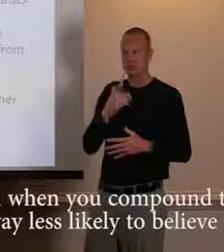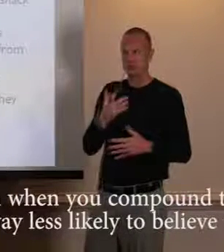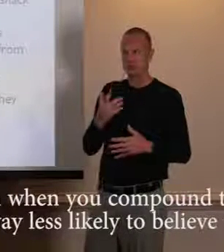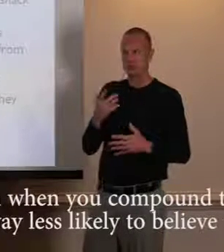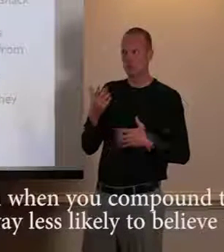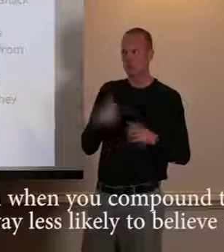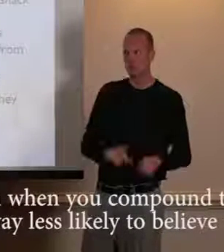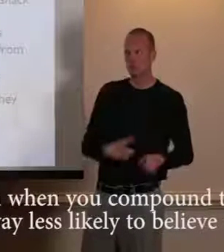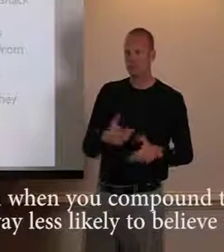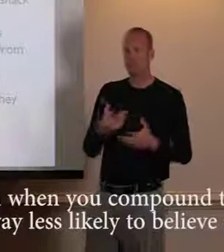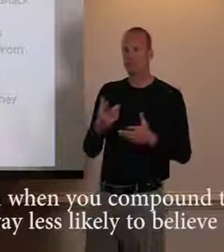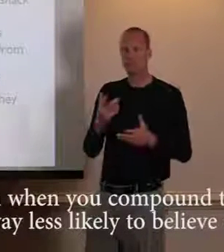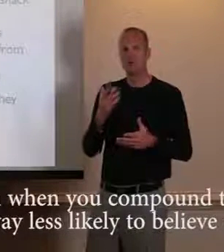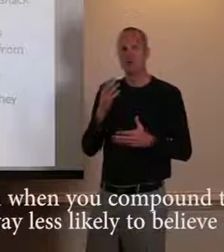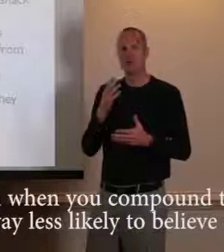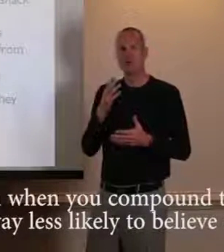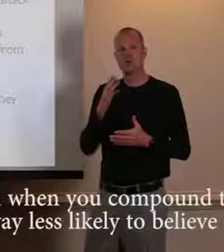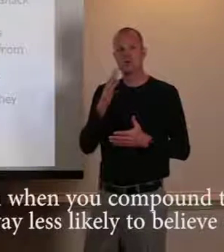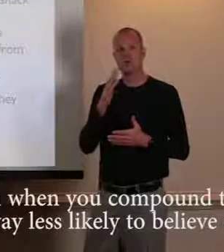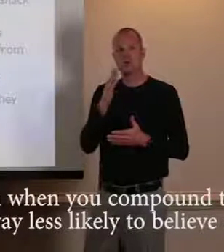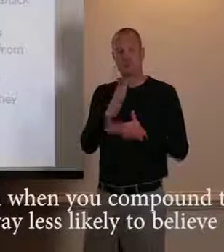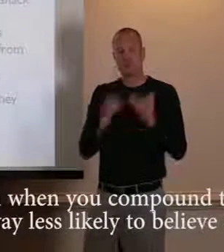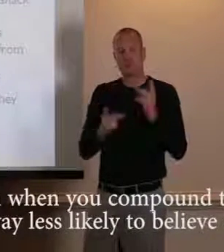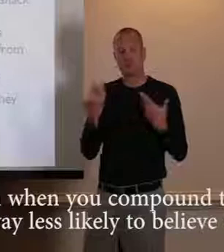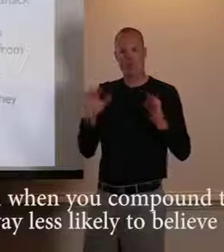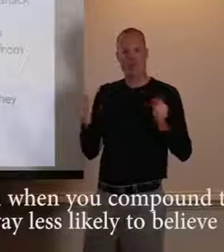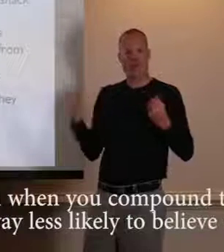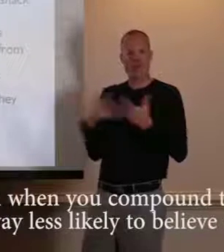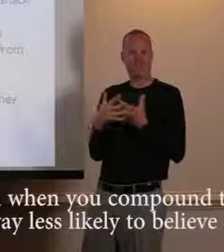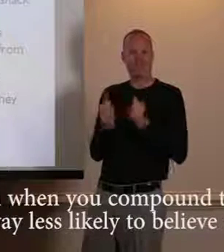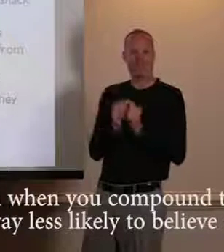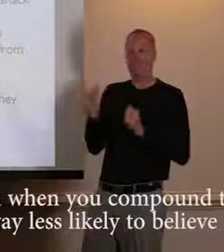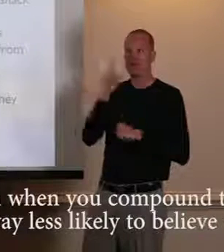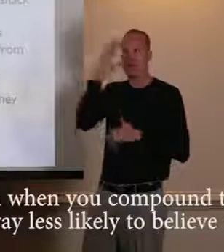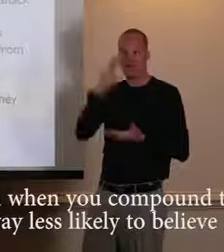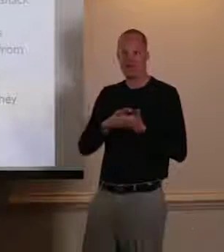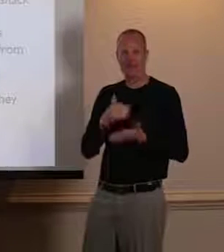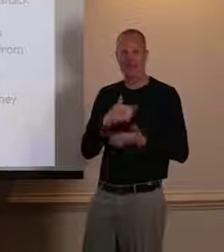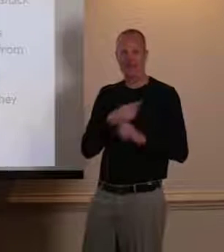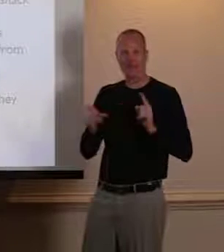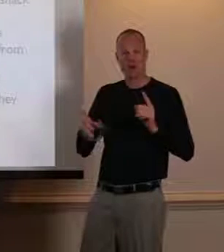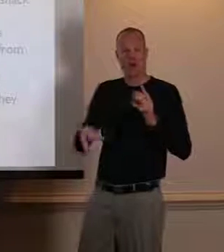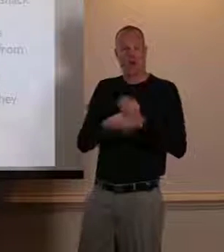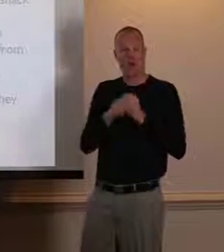them, but then when you compound that with a disability, people are way less likely to believe that anything is going wrong.